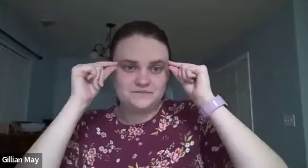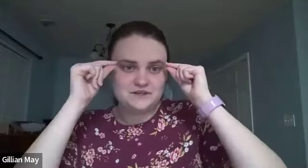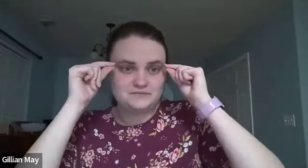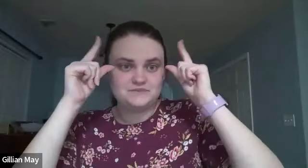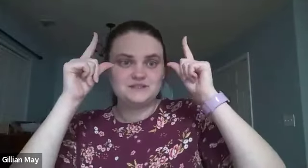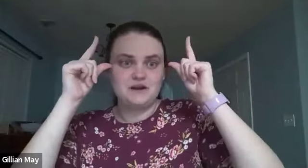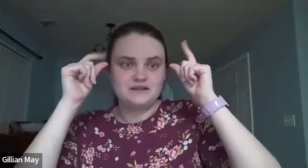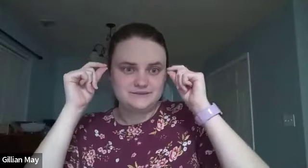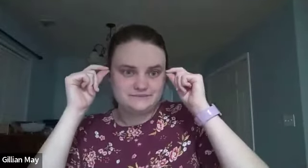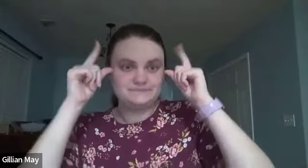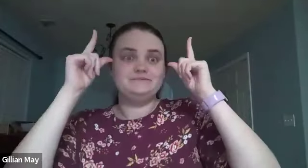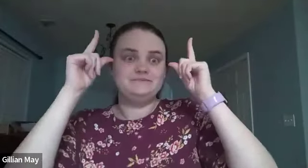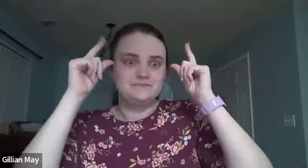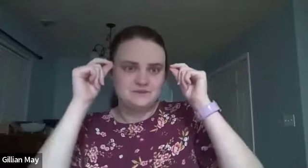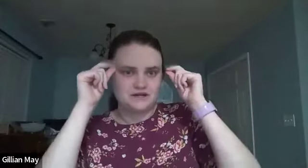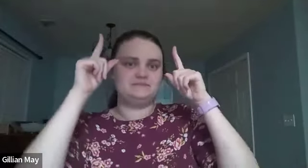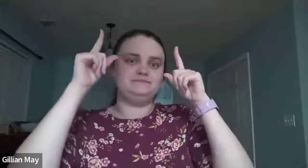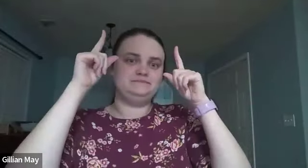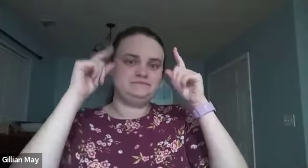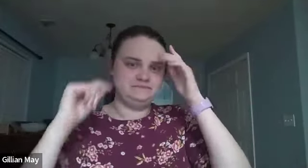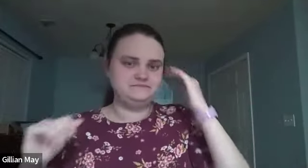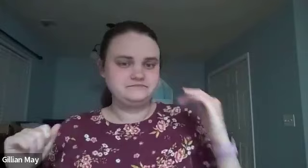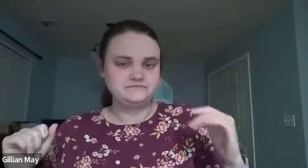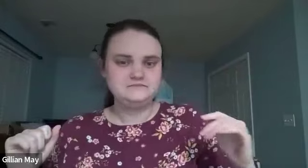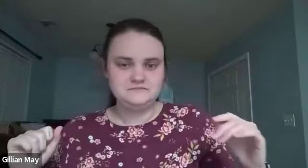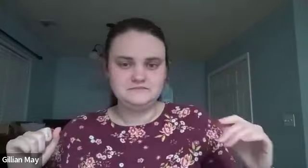So surprise, surprise.